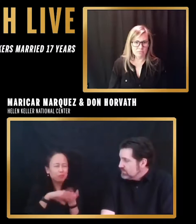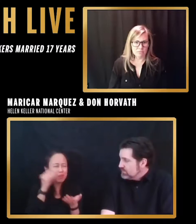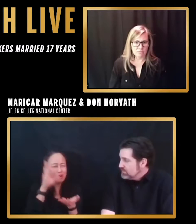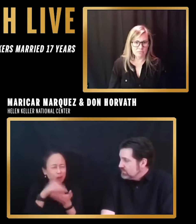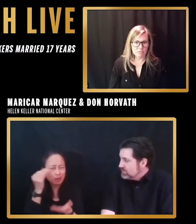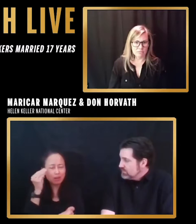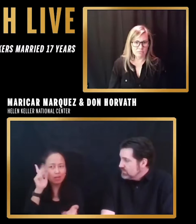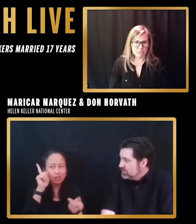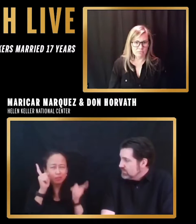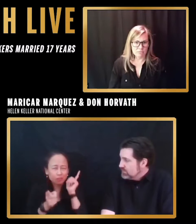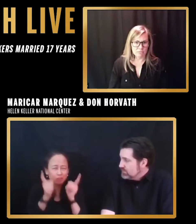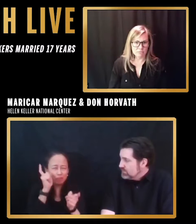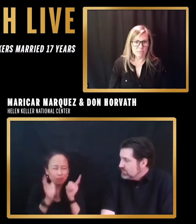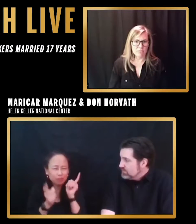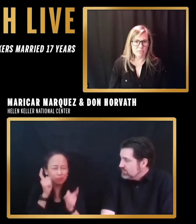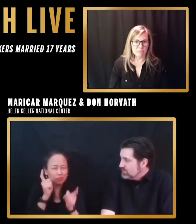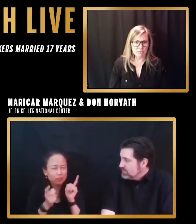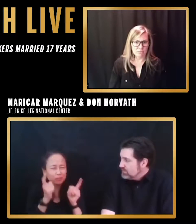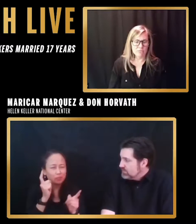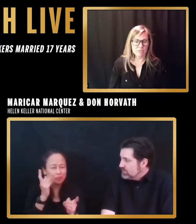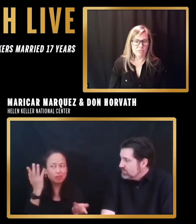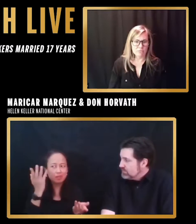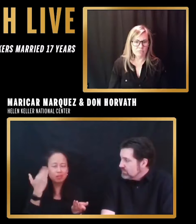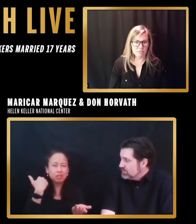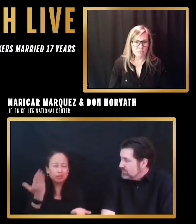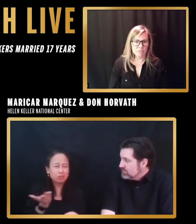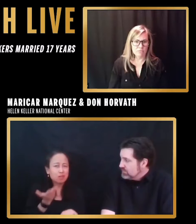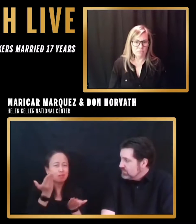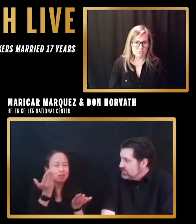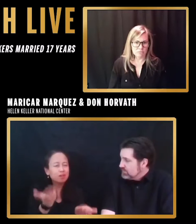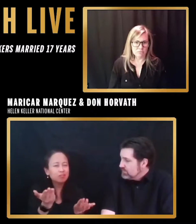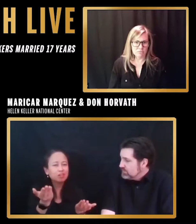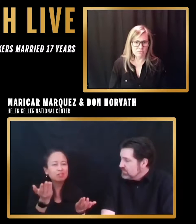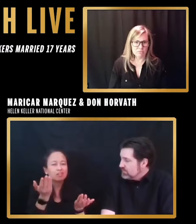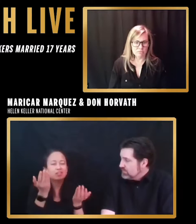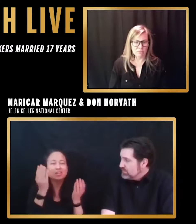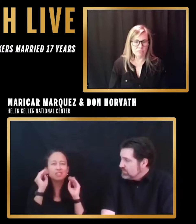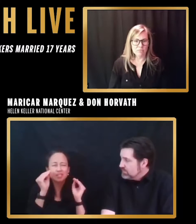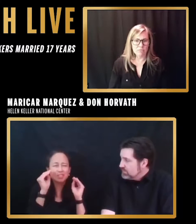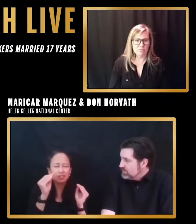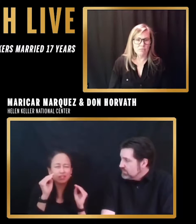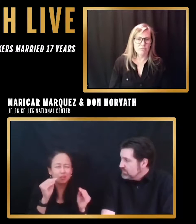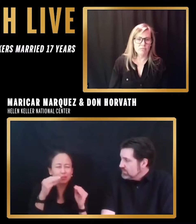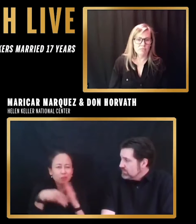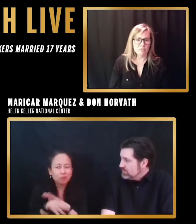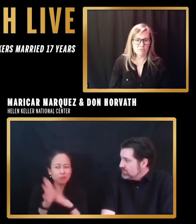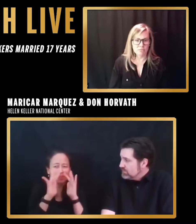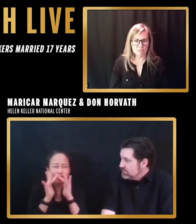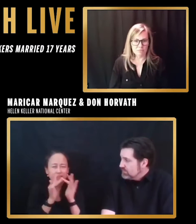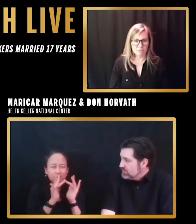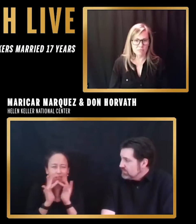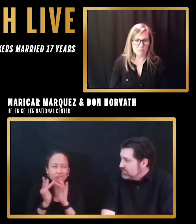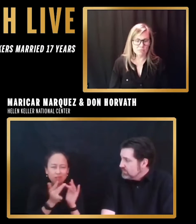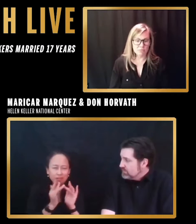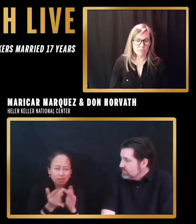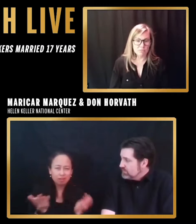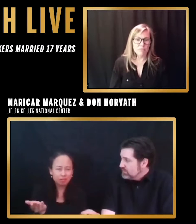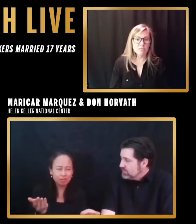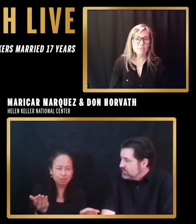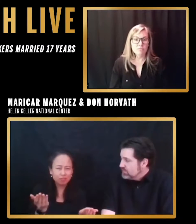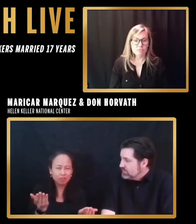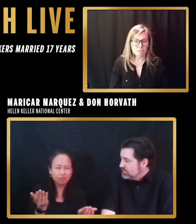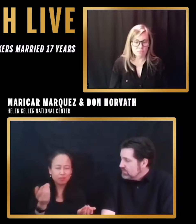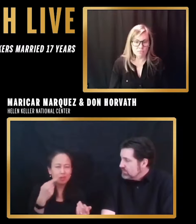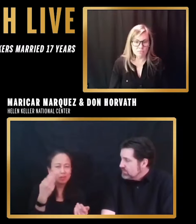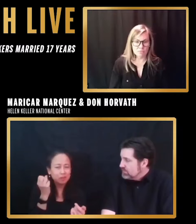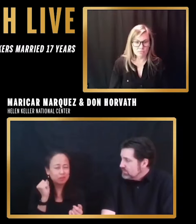those skills. We have had to modify our lesson plans and modify our teaching techniques to